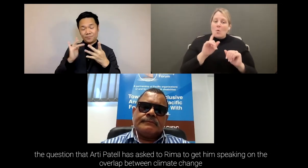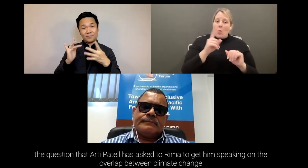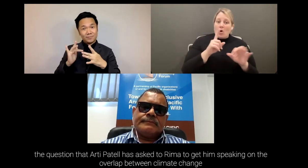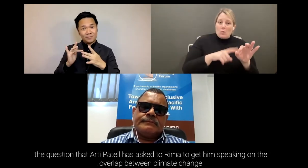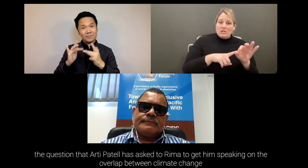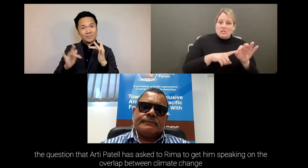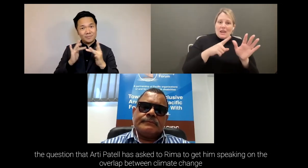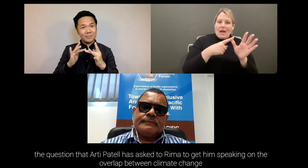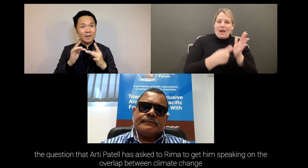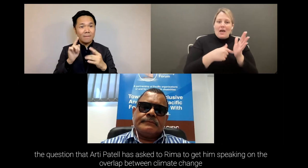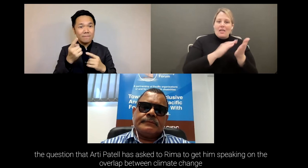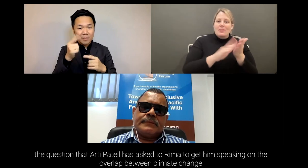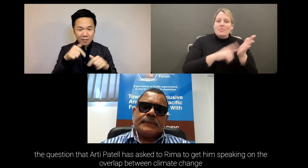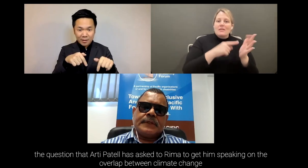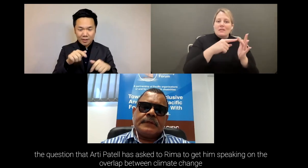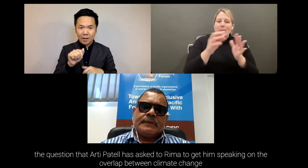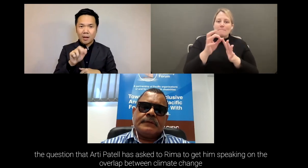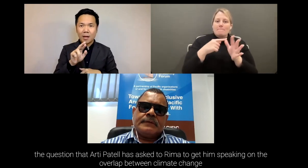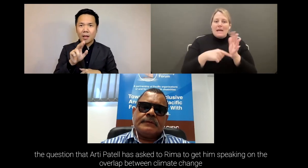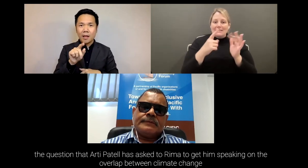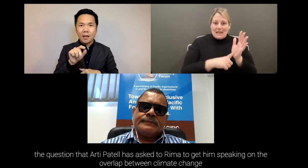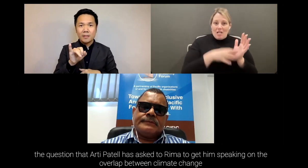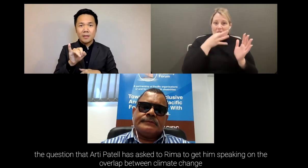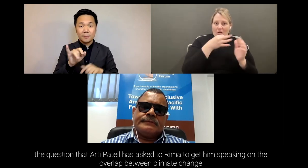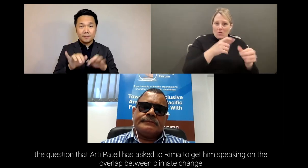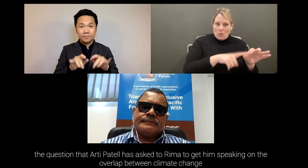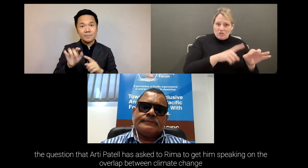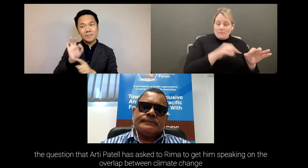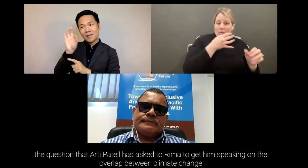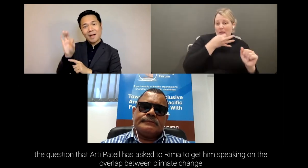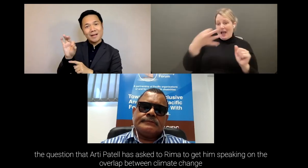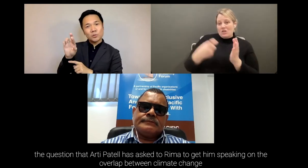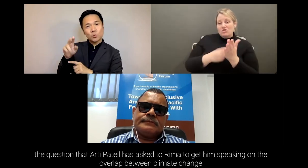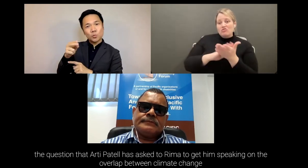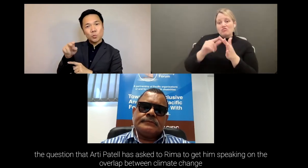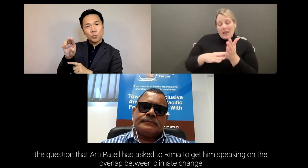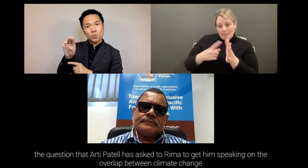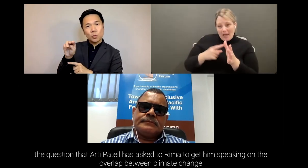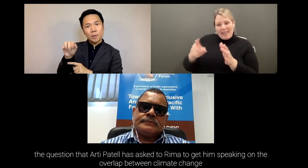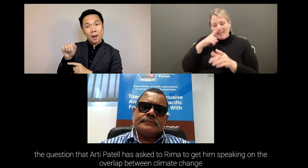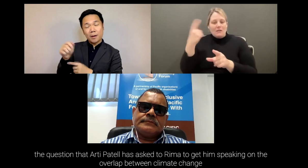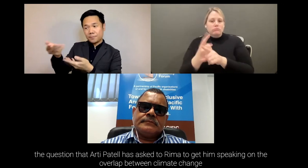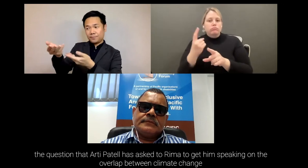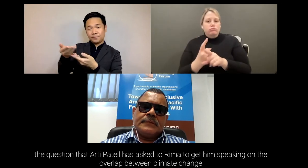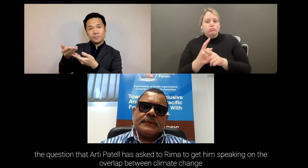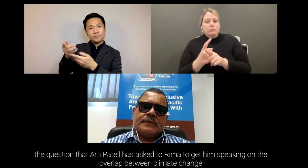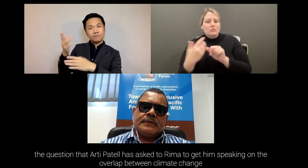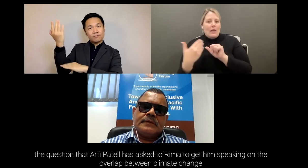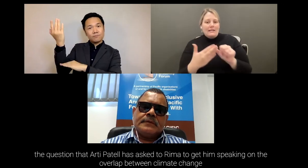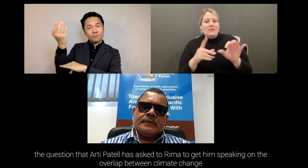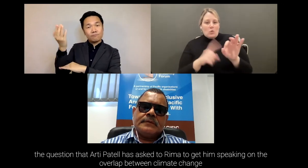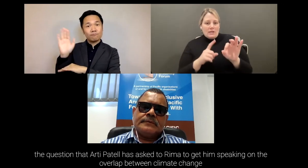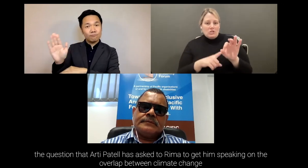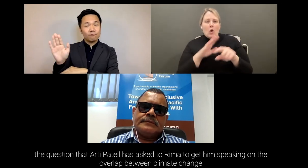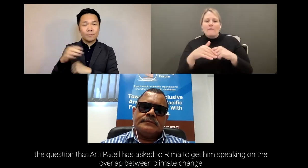the chat box has asked to Rima, and to get him speaking on the